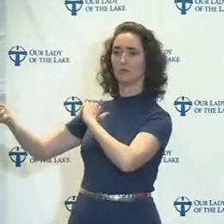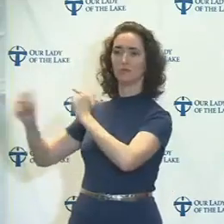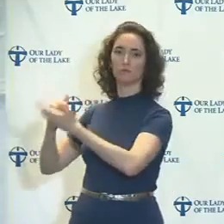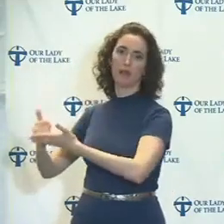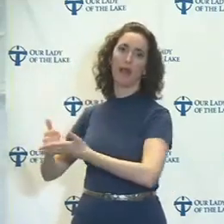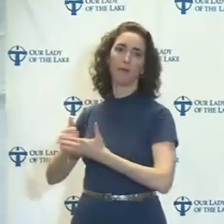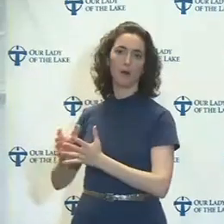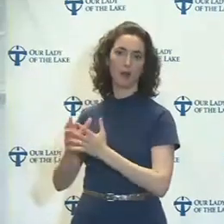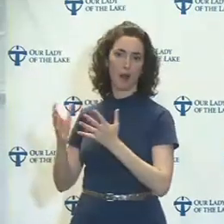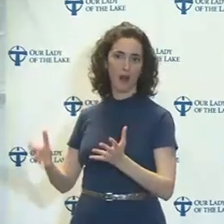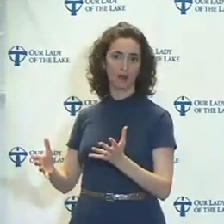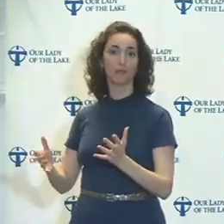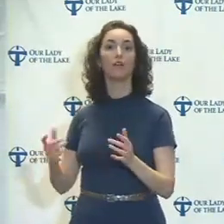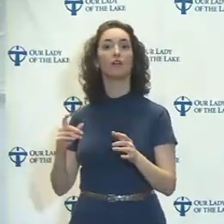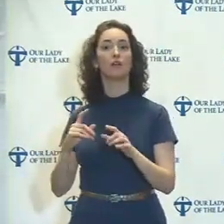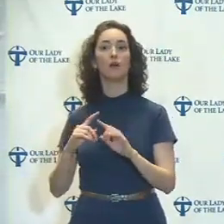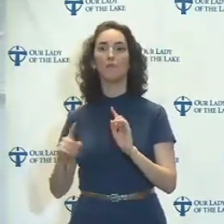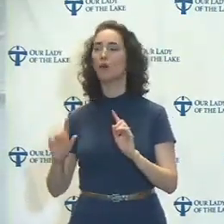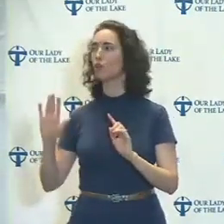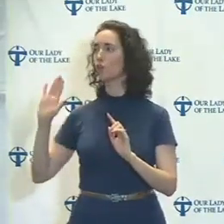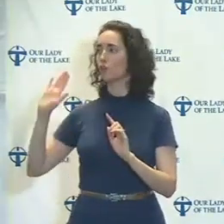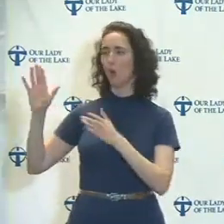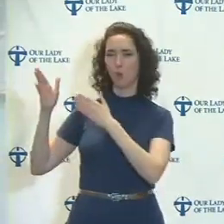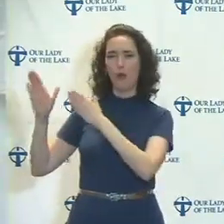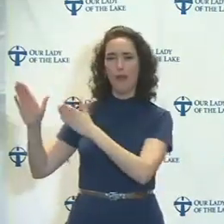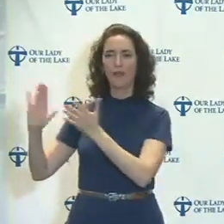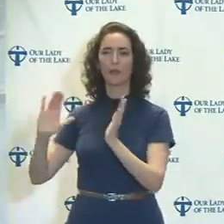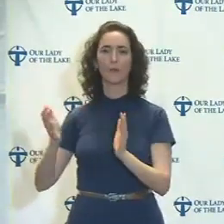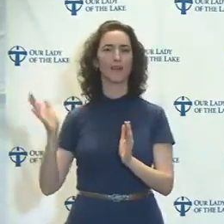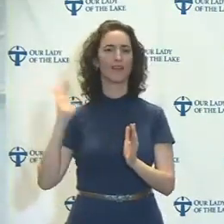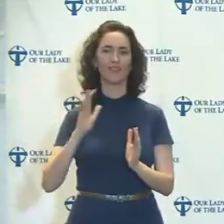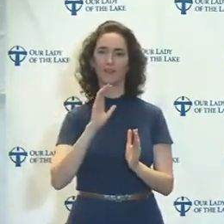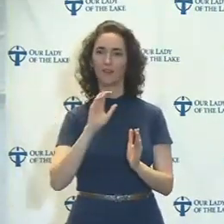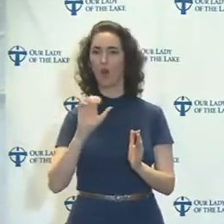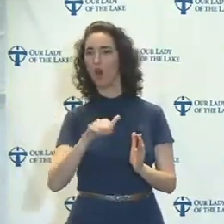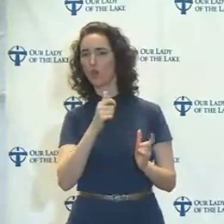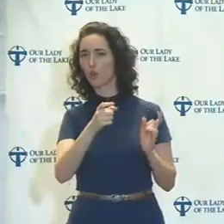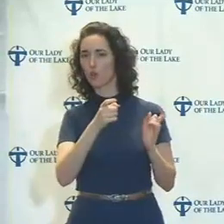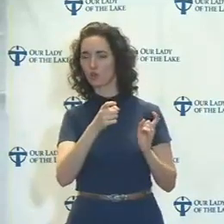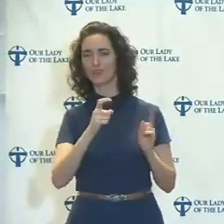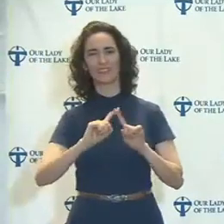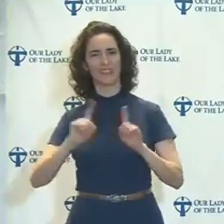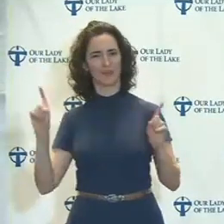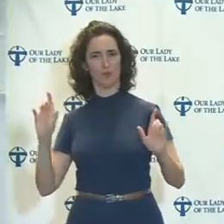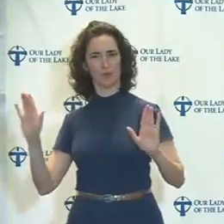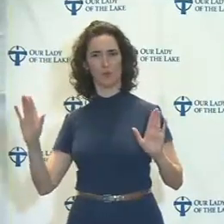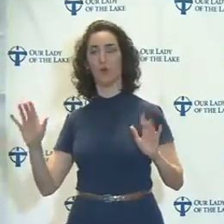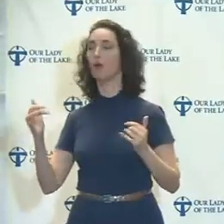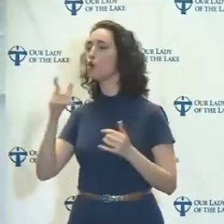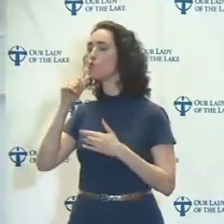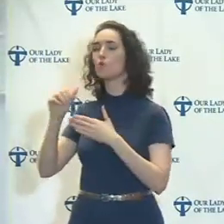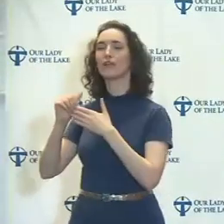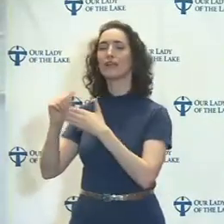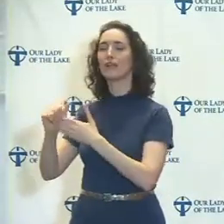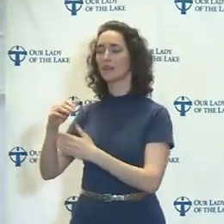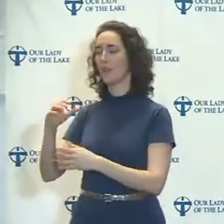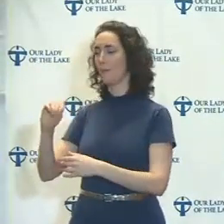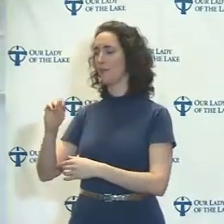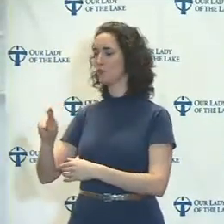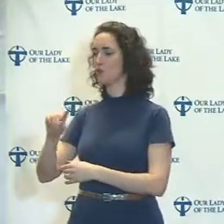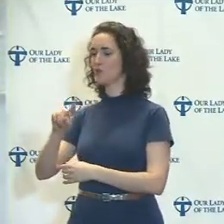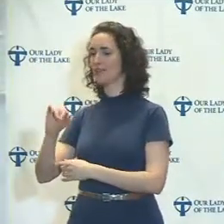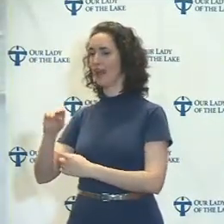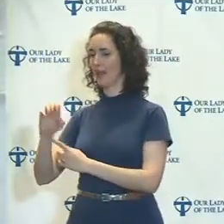constructive, but they are different. You know, they're led by Mr. Zients, who is the White